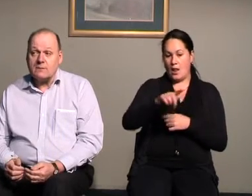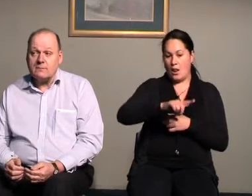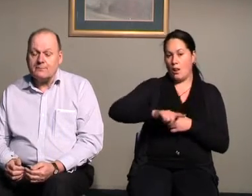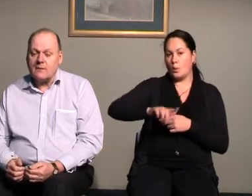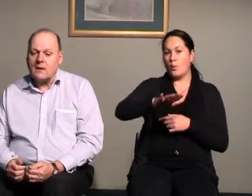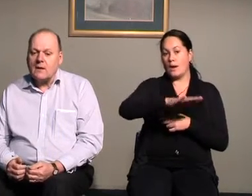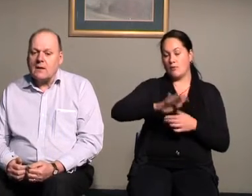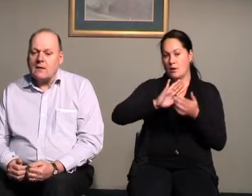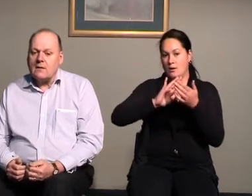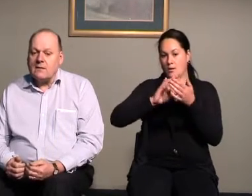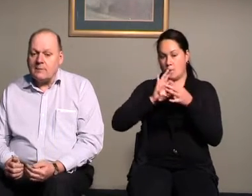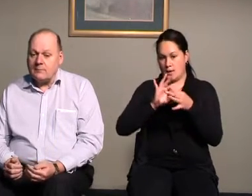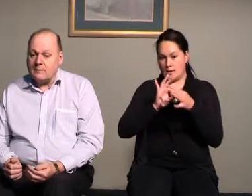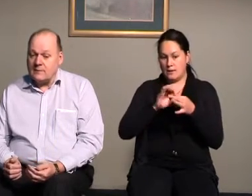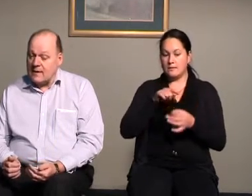communities well.